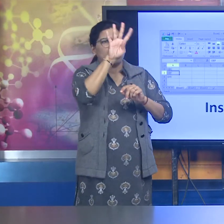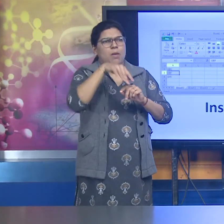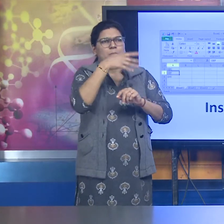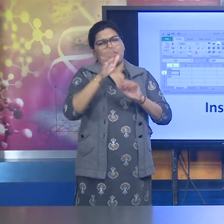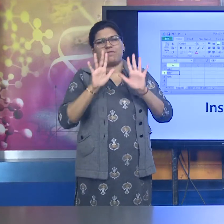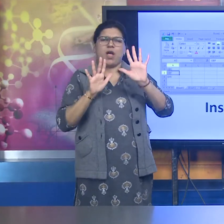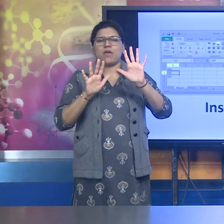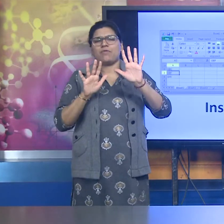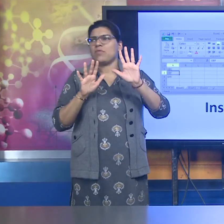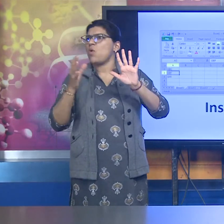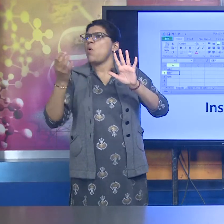etc.